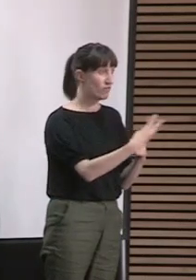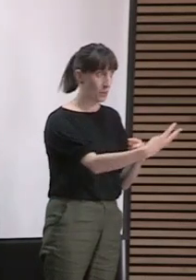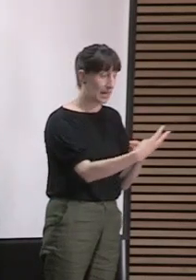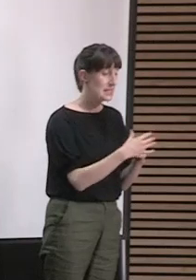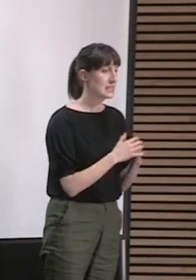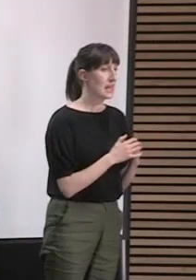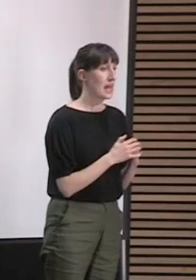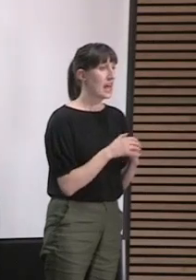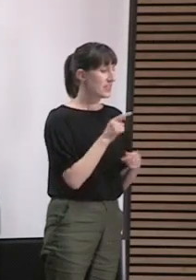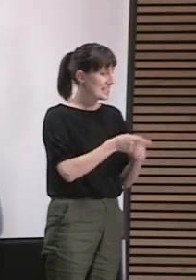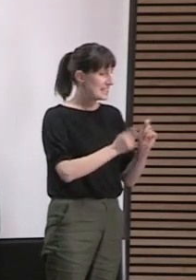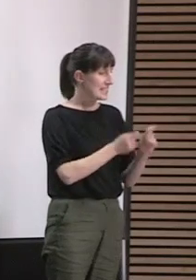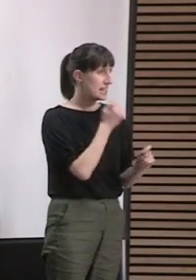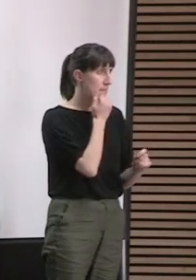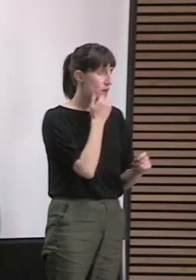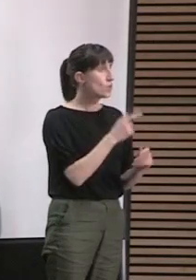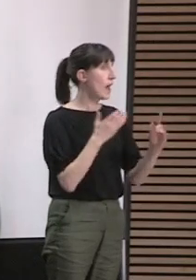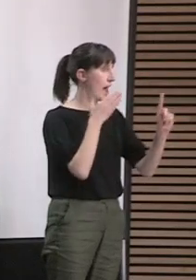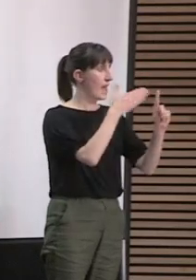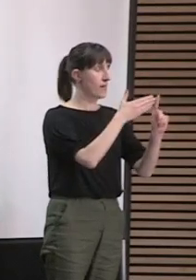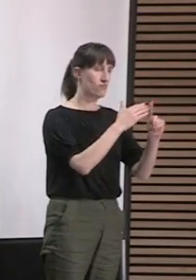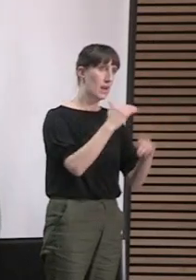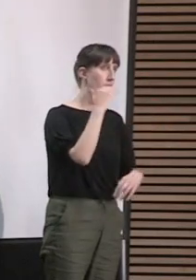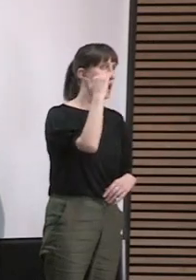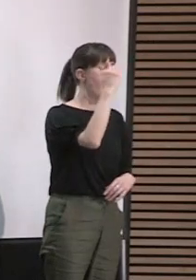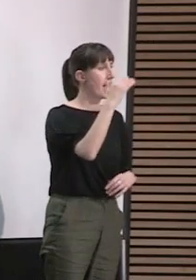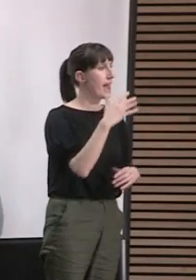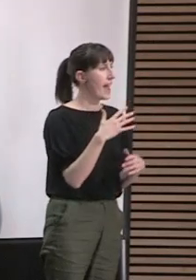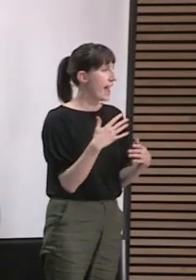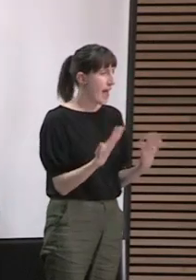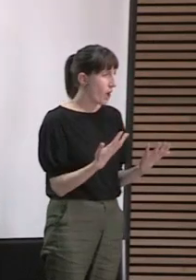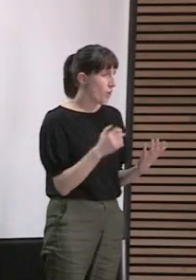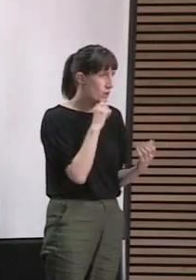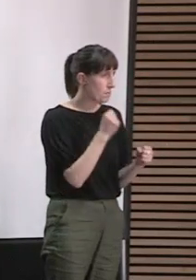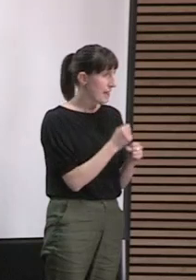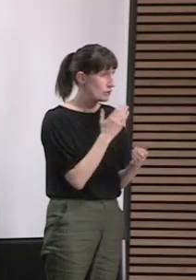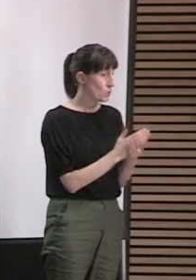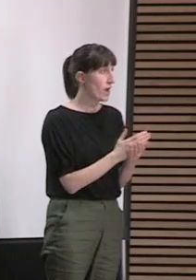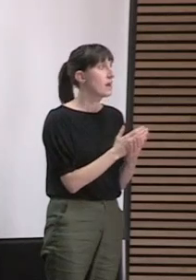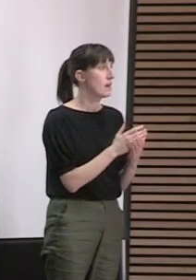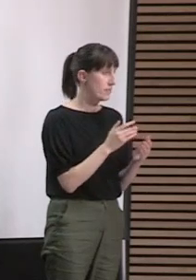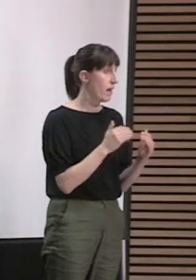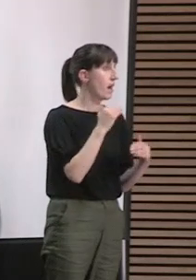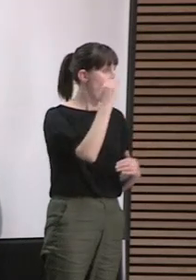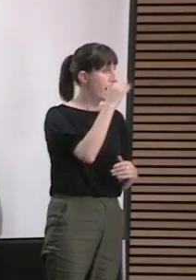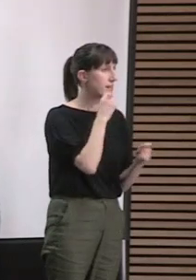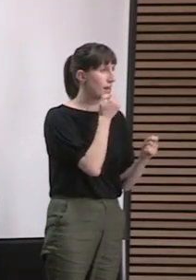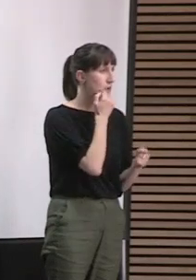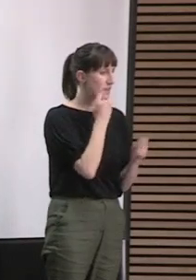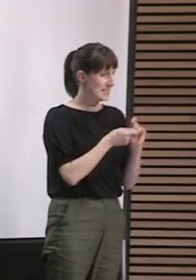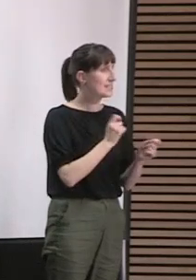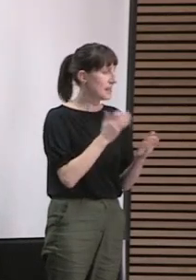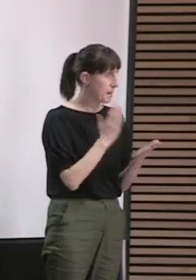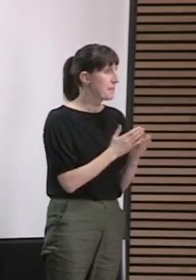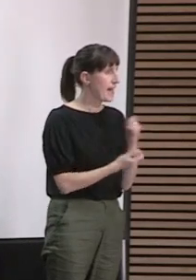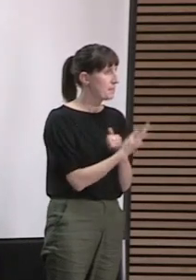remain at the 4,000 a day that you'd set previously, so we don't end up in the same situation again where you have an outbreak and you